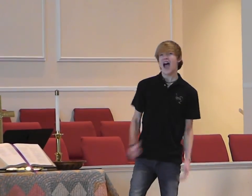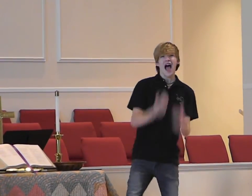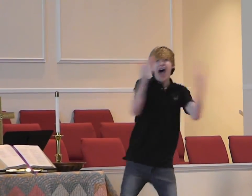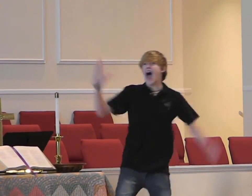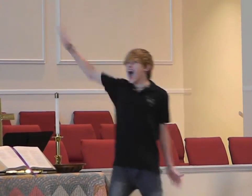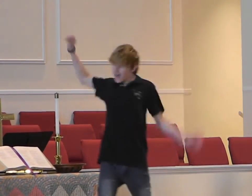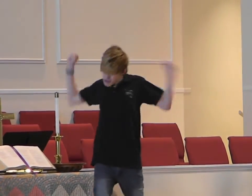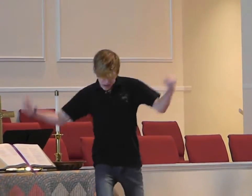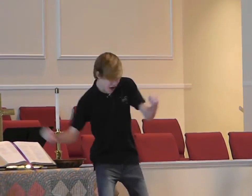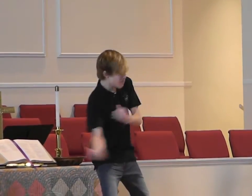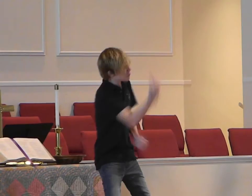love